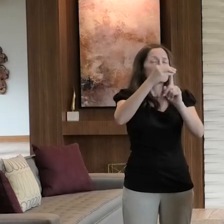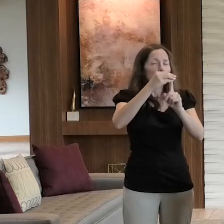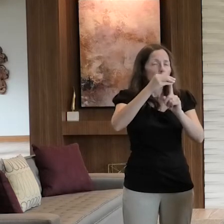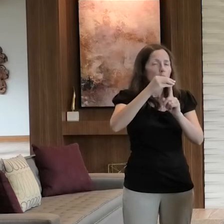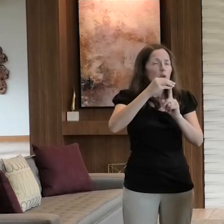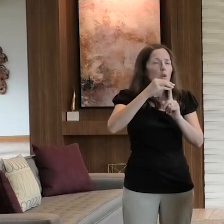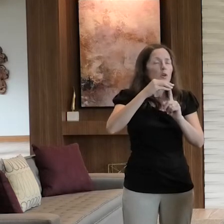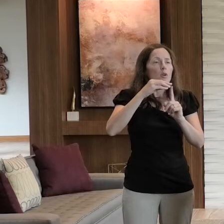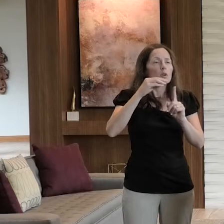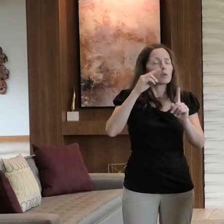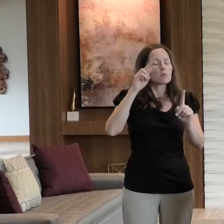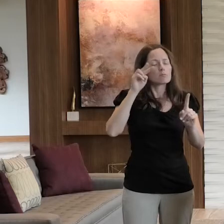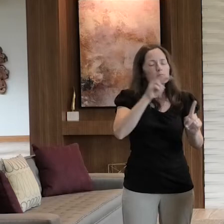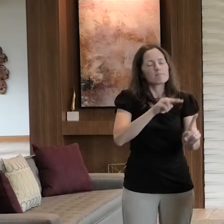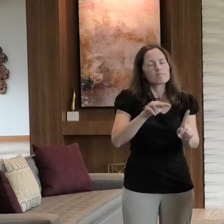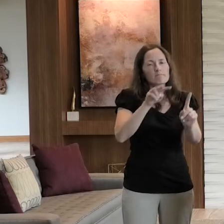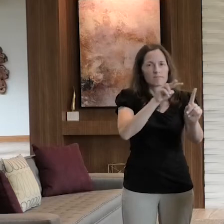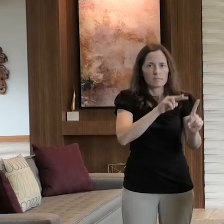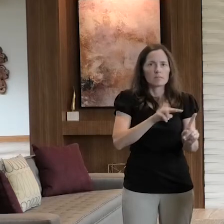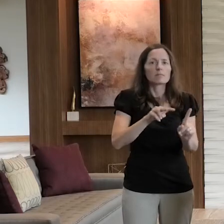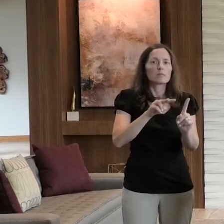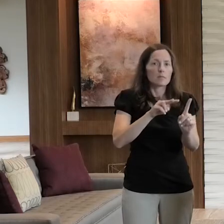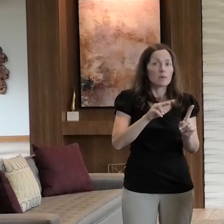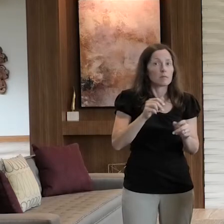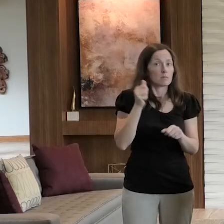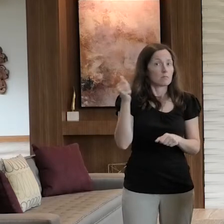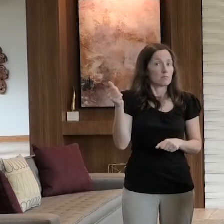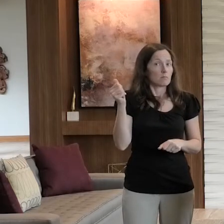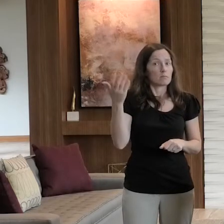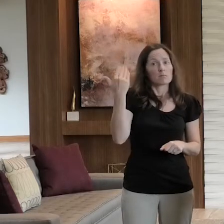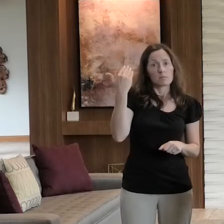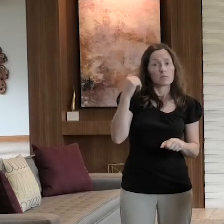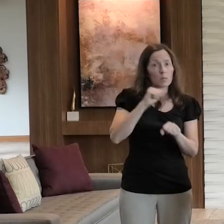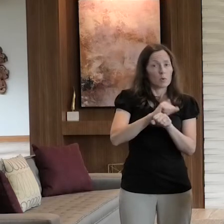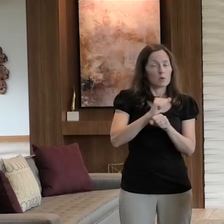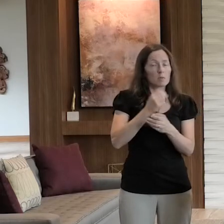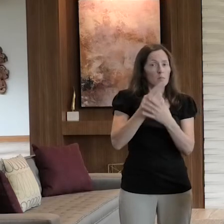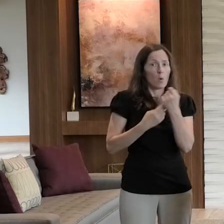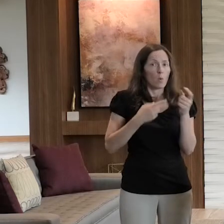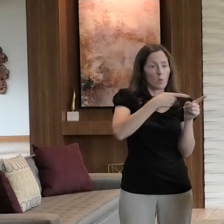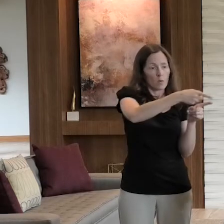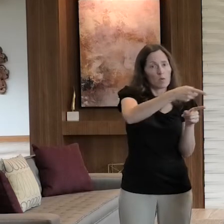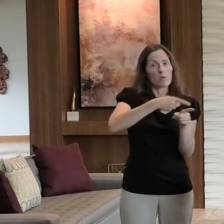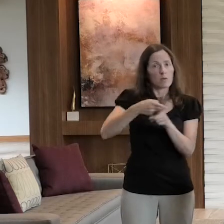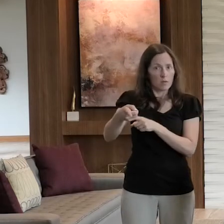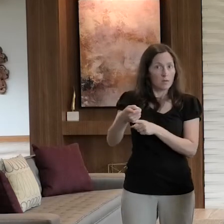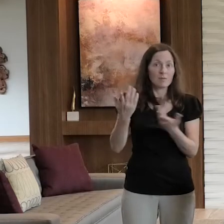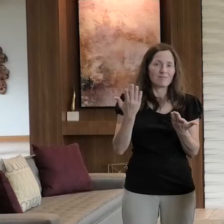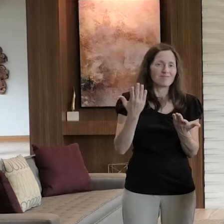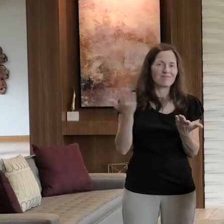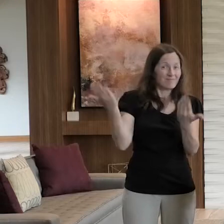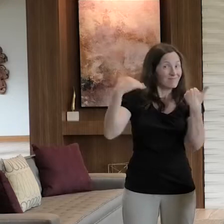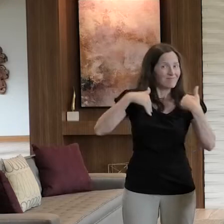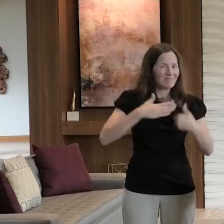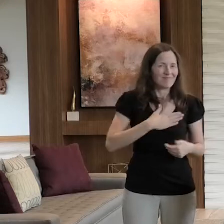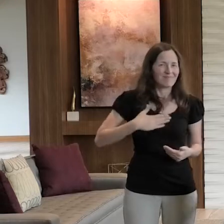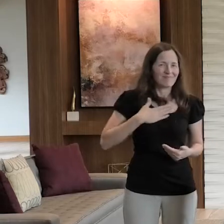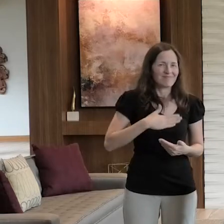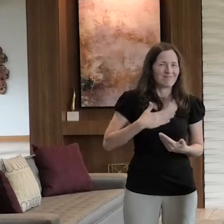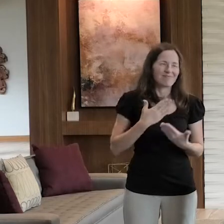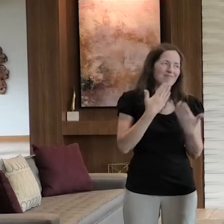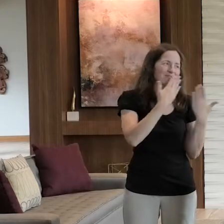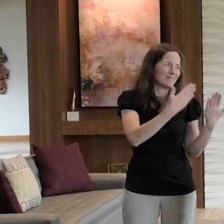legislative role, having also worked as an executive and also as an administrator to the legislative branch. So please join us. Thank